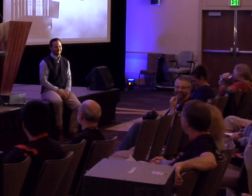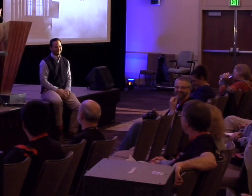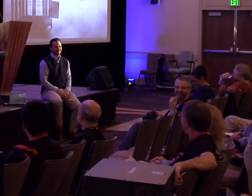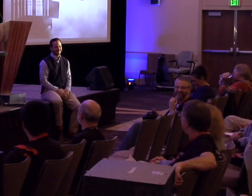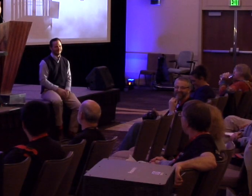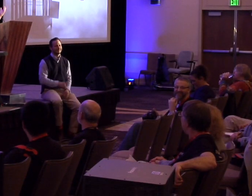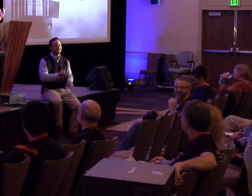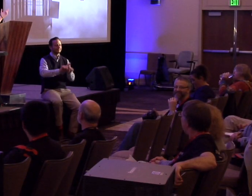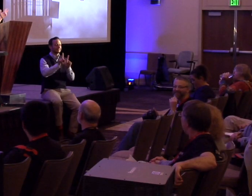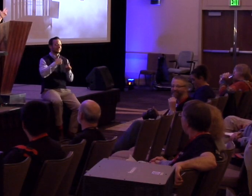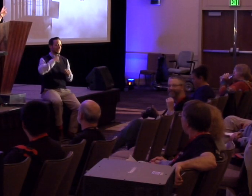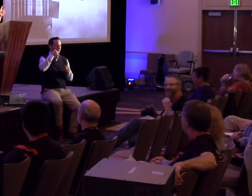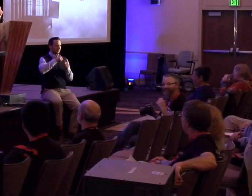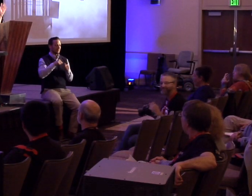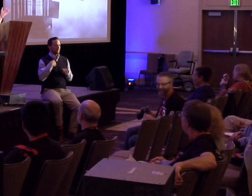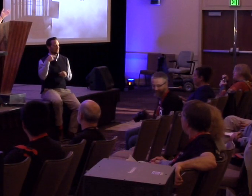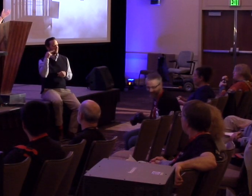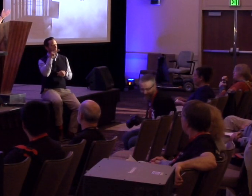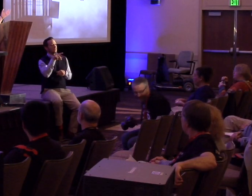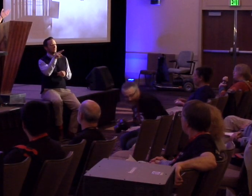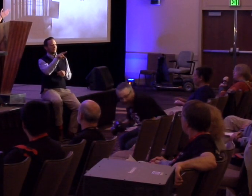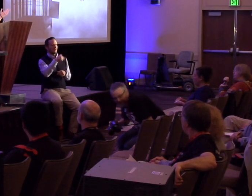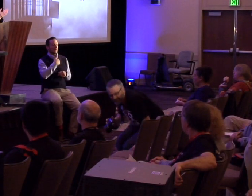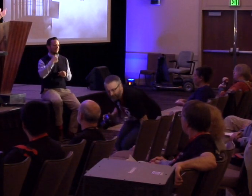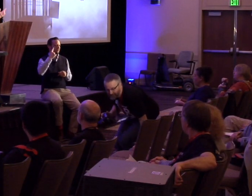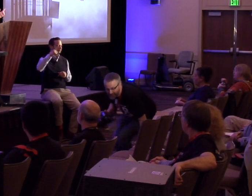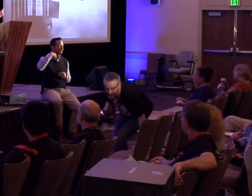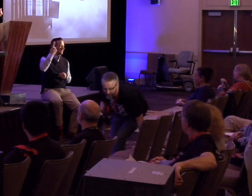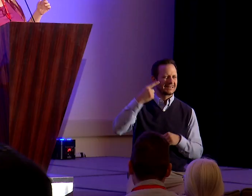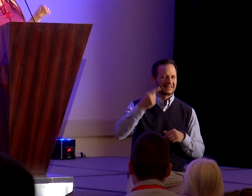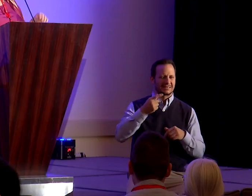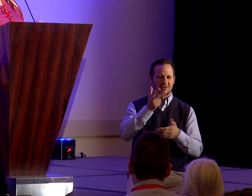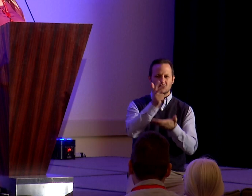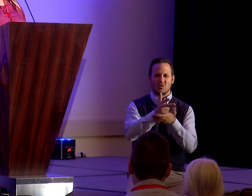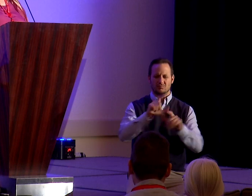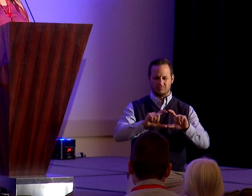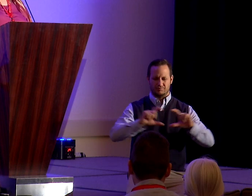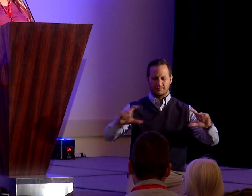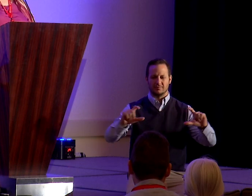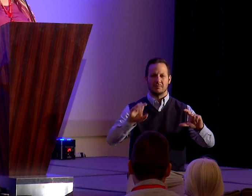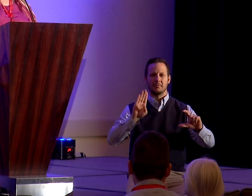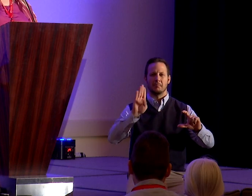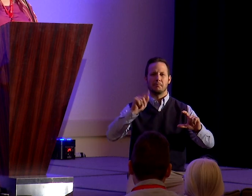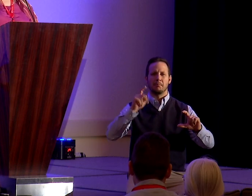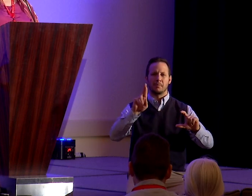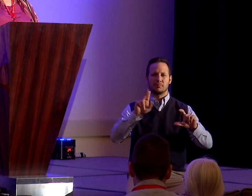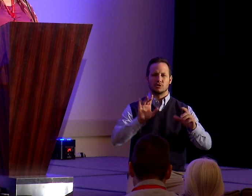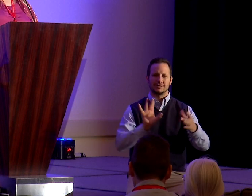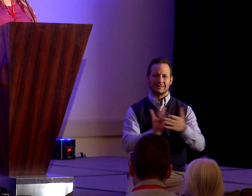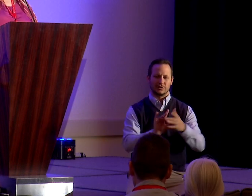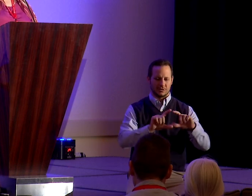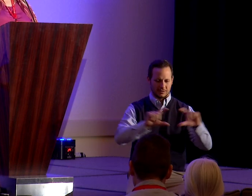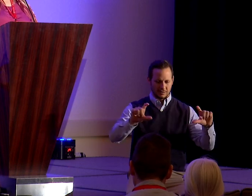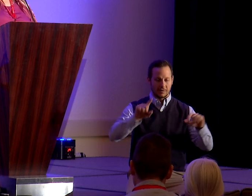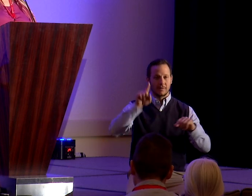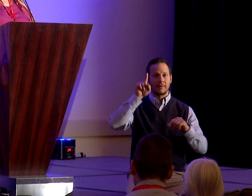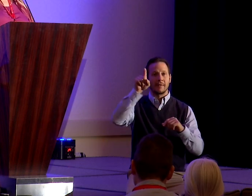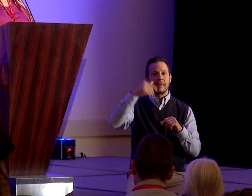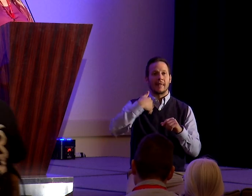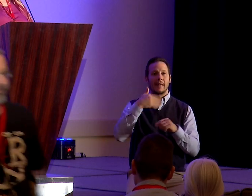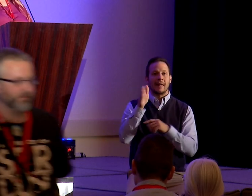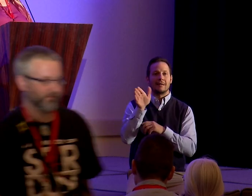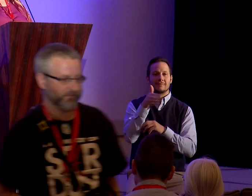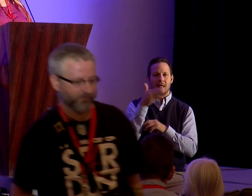But I remember we would watch them. They had crazy bumper stickers. They had a flag up in their backyard that had a circle and an upside